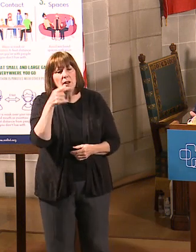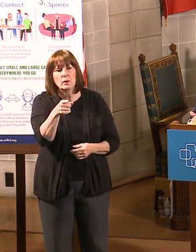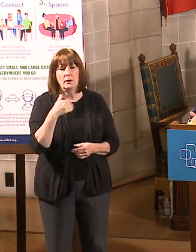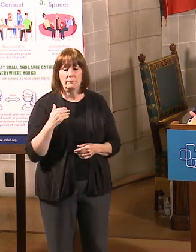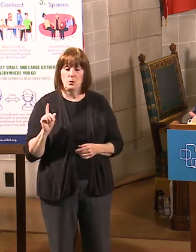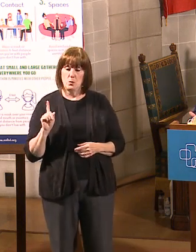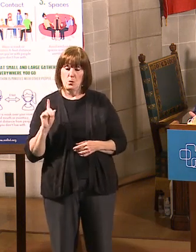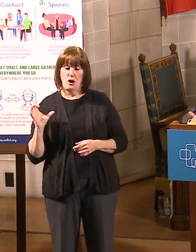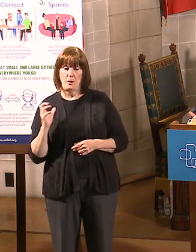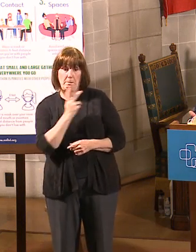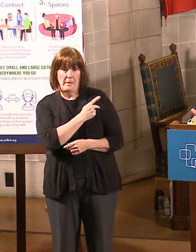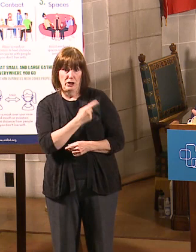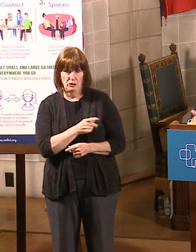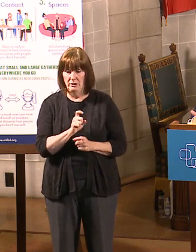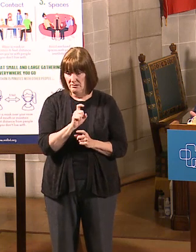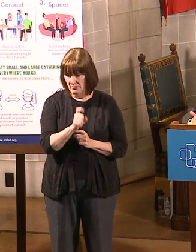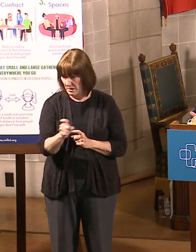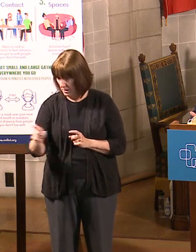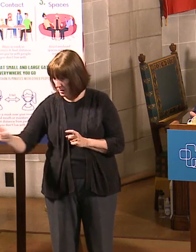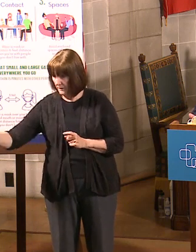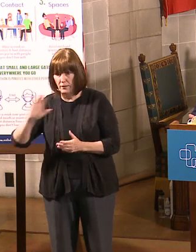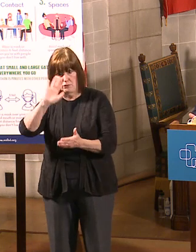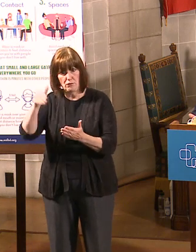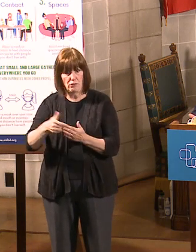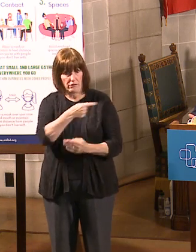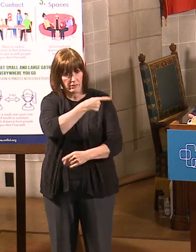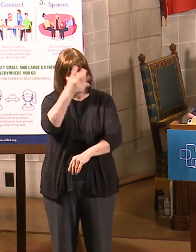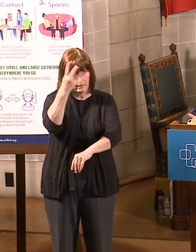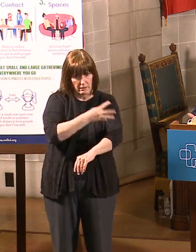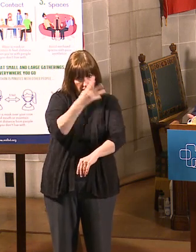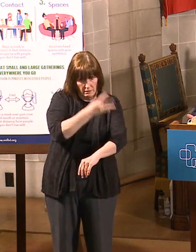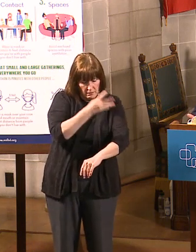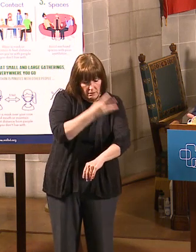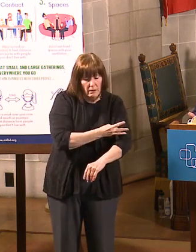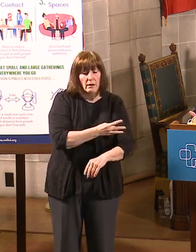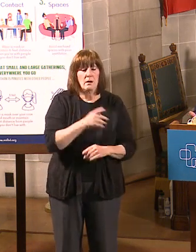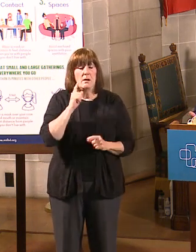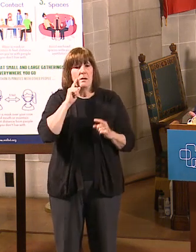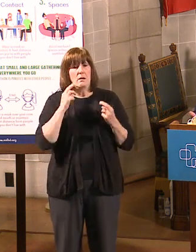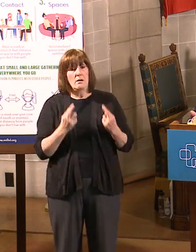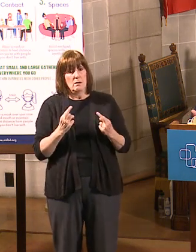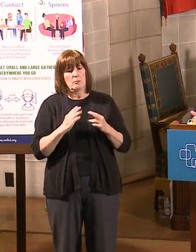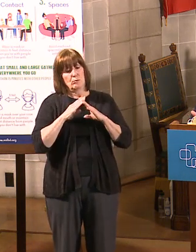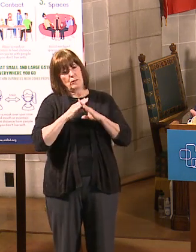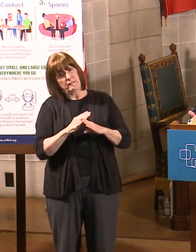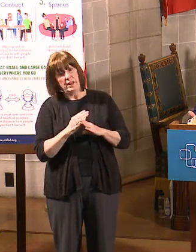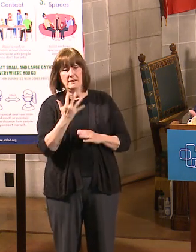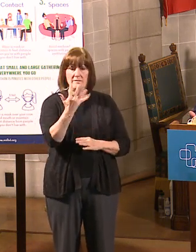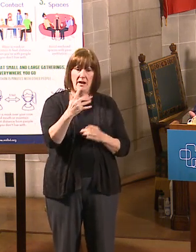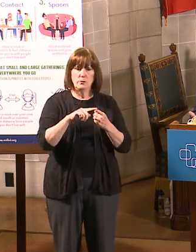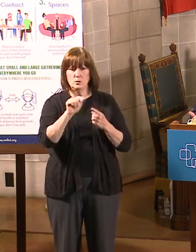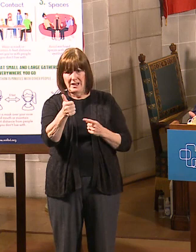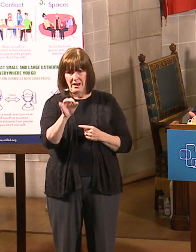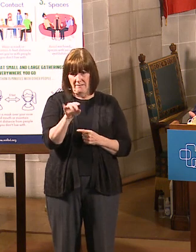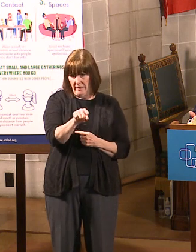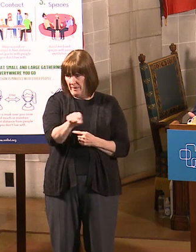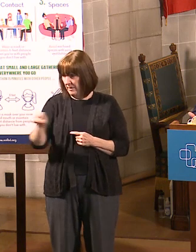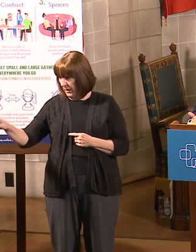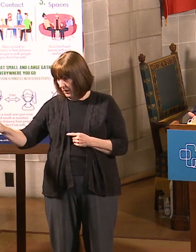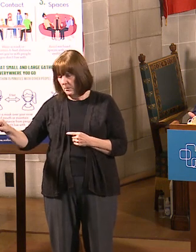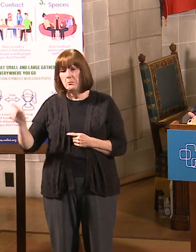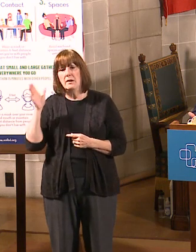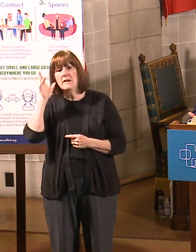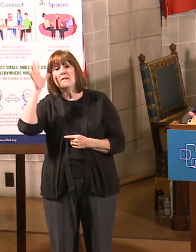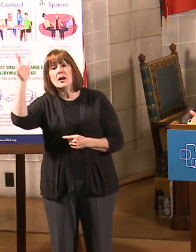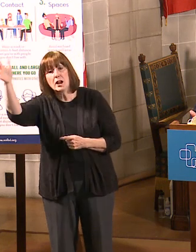100 patients that you gave the monoclonal antibody infusion to. Hopefully it could prevent 5 to 10 of those patients from